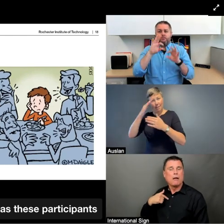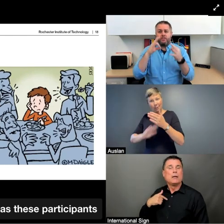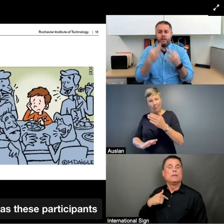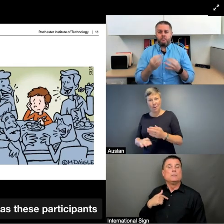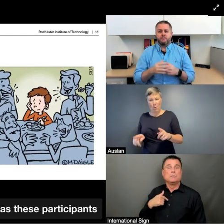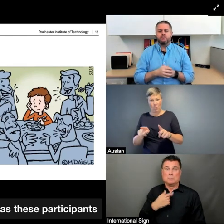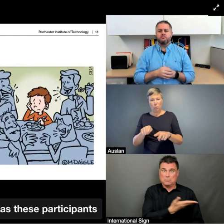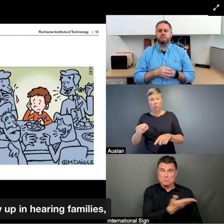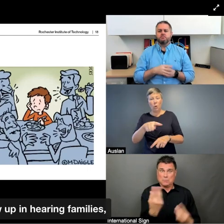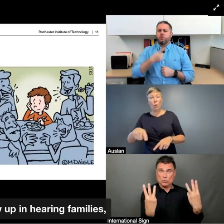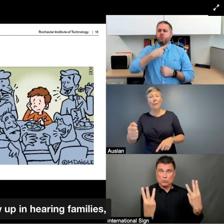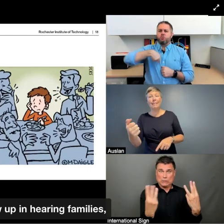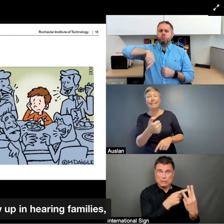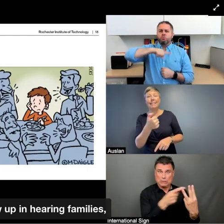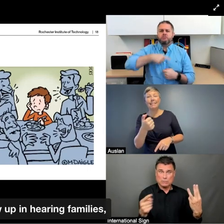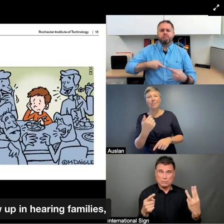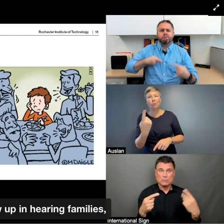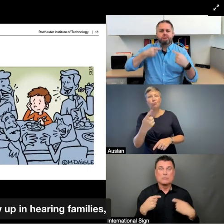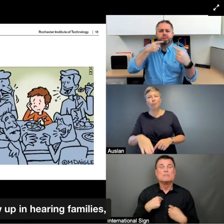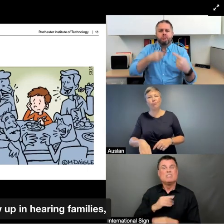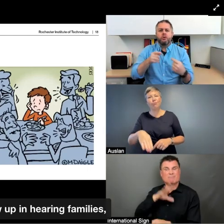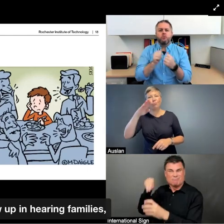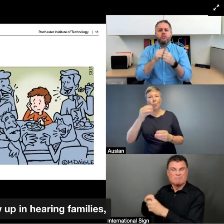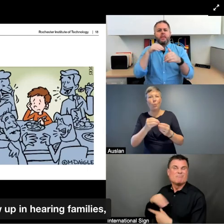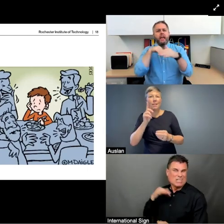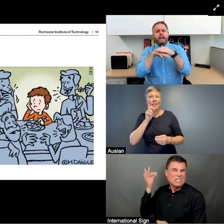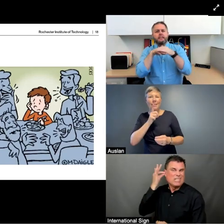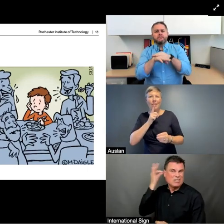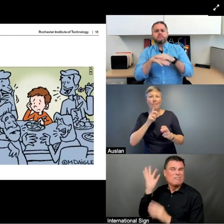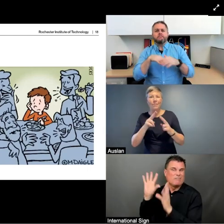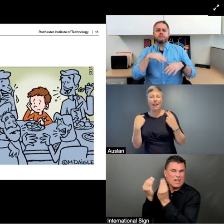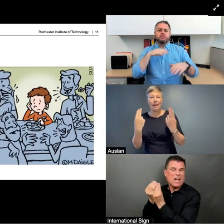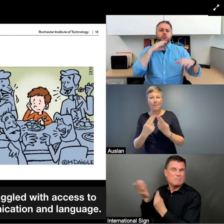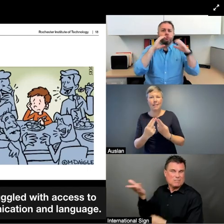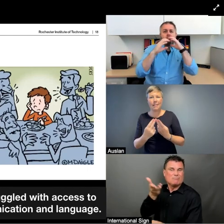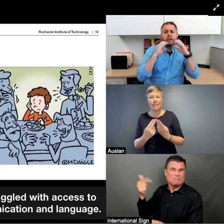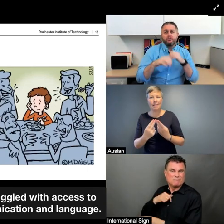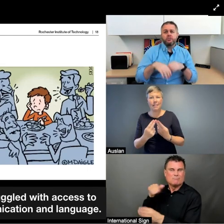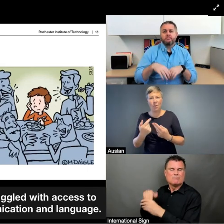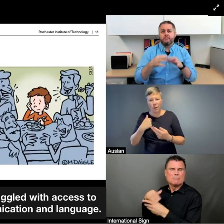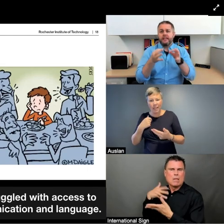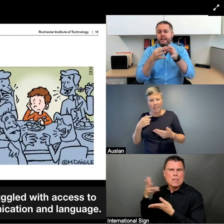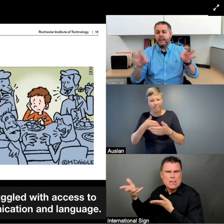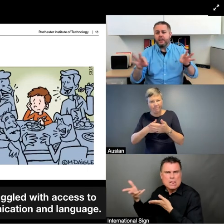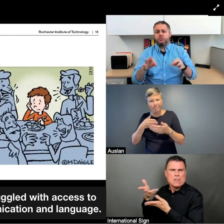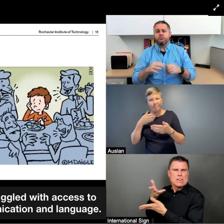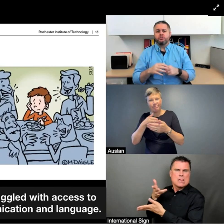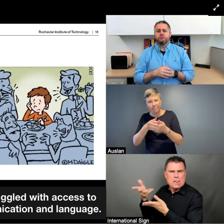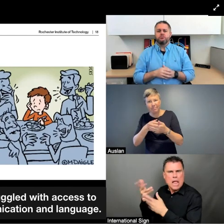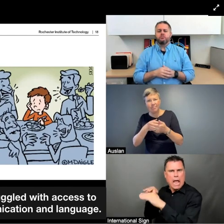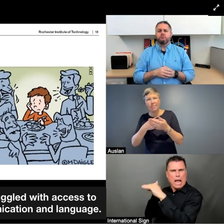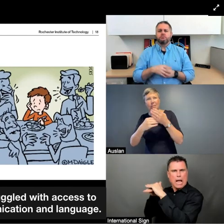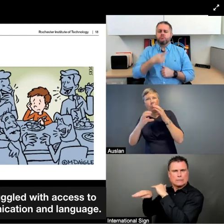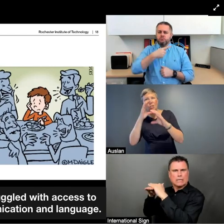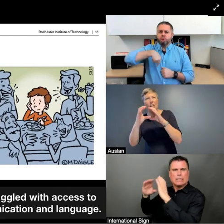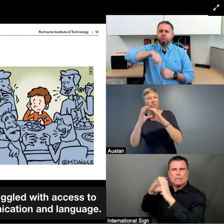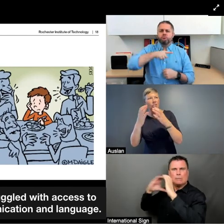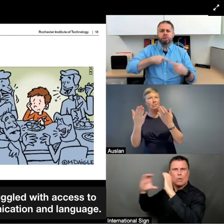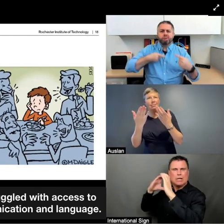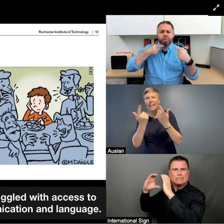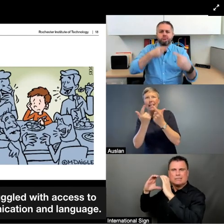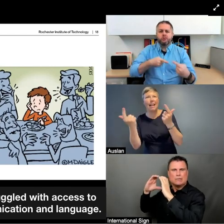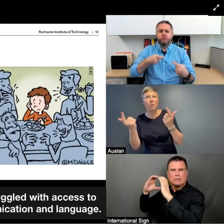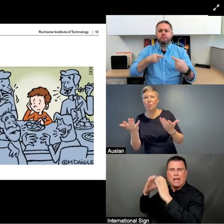these participants who grew up in hearing families. We struggled with access to communication